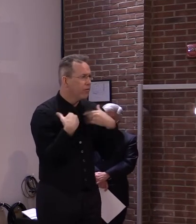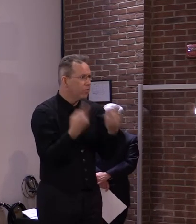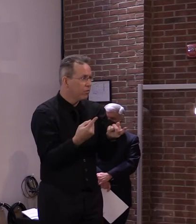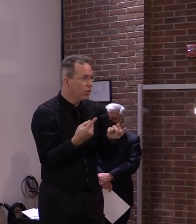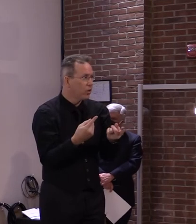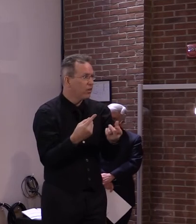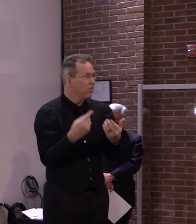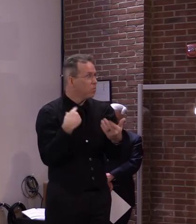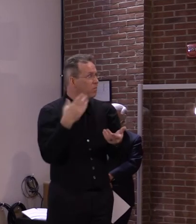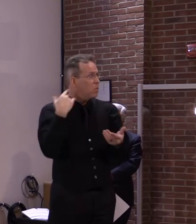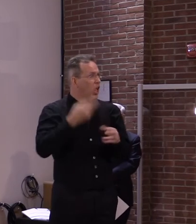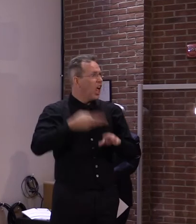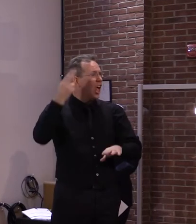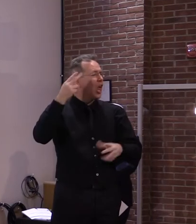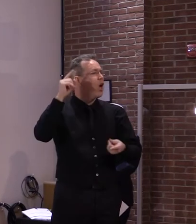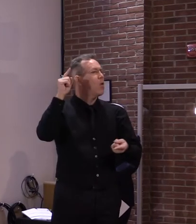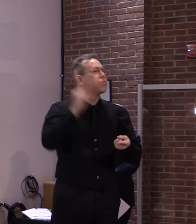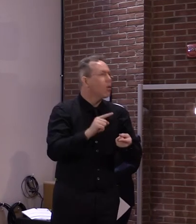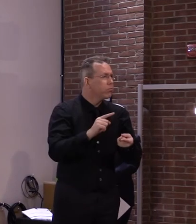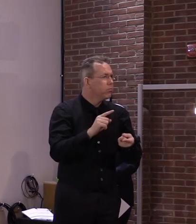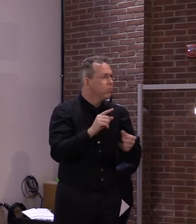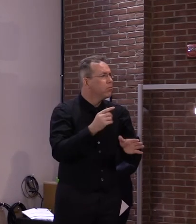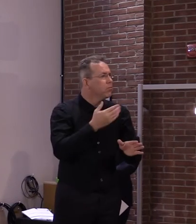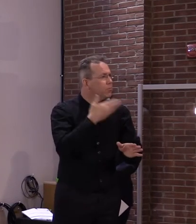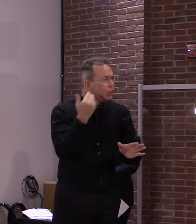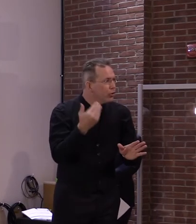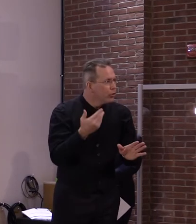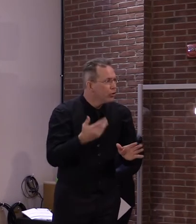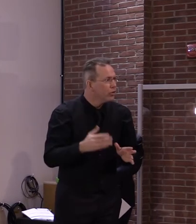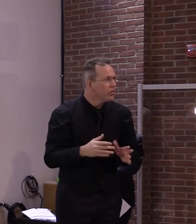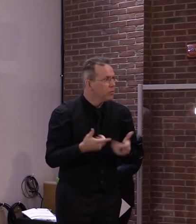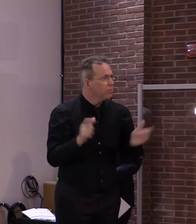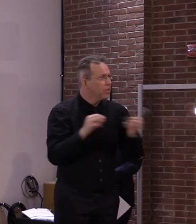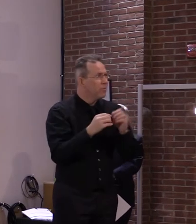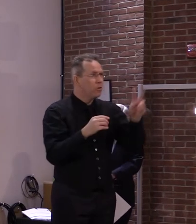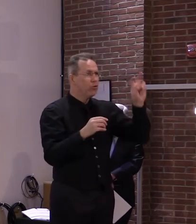as a percentage of the state's cases it's still obviously